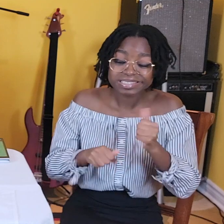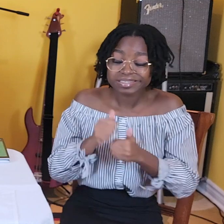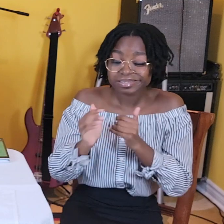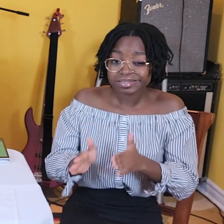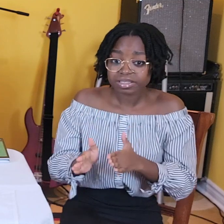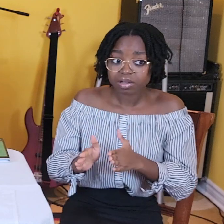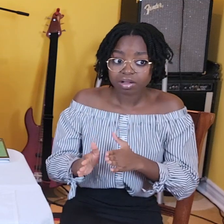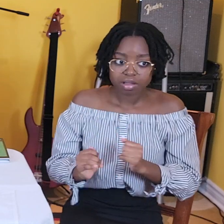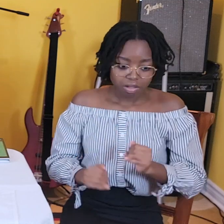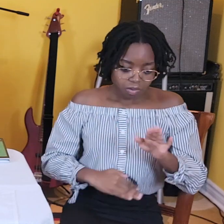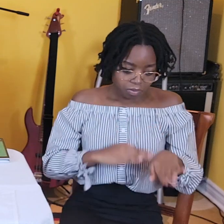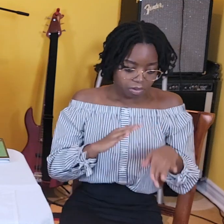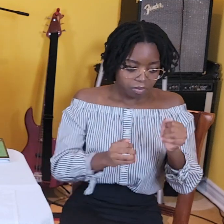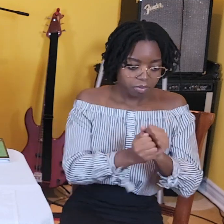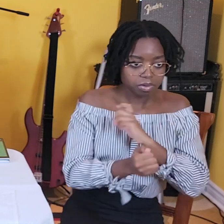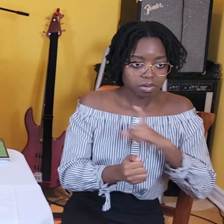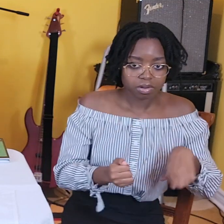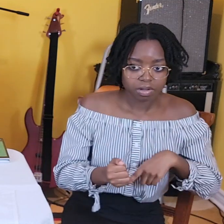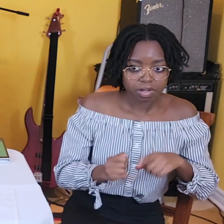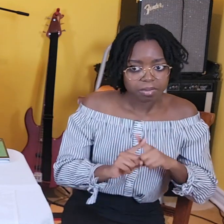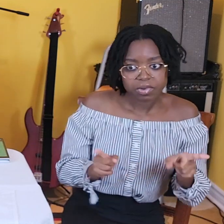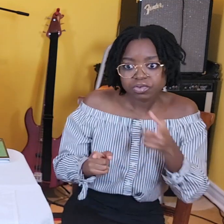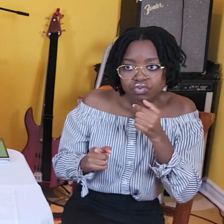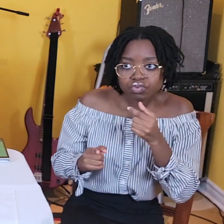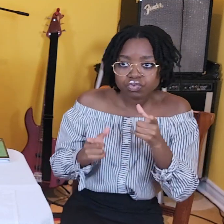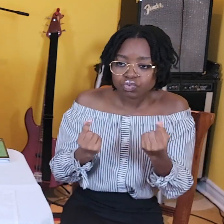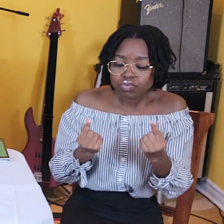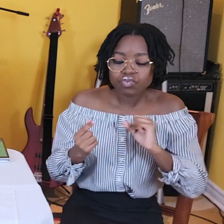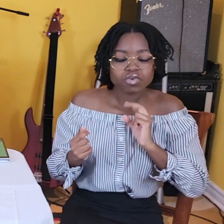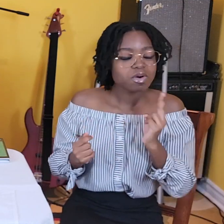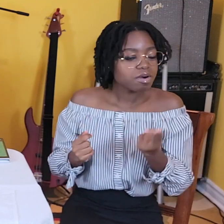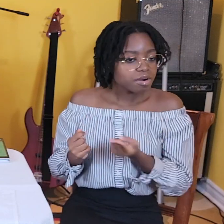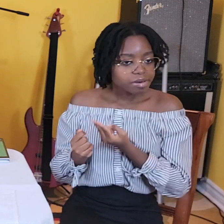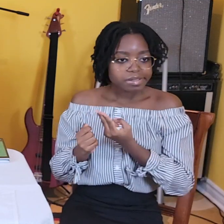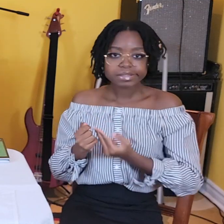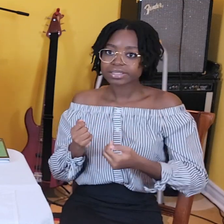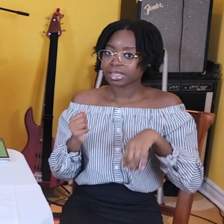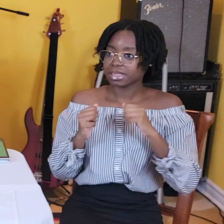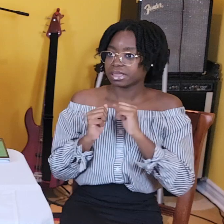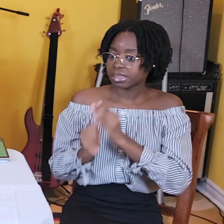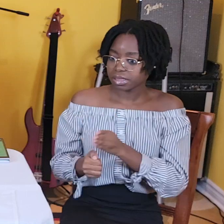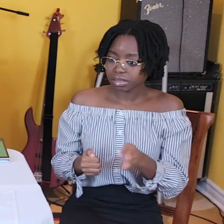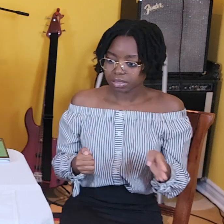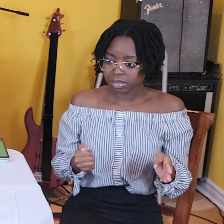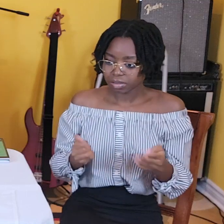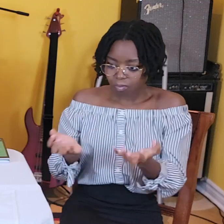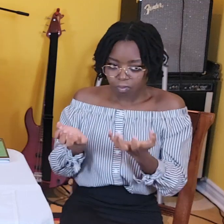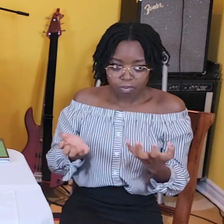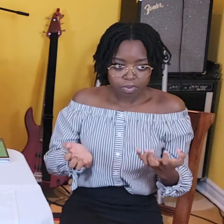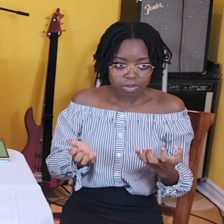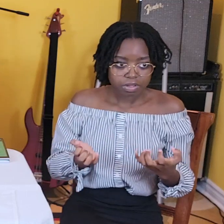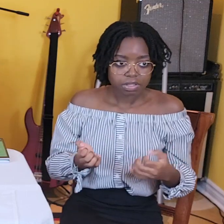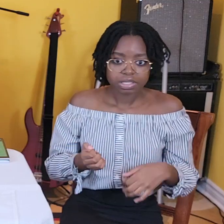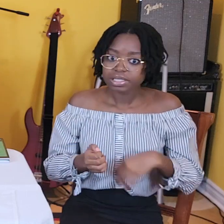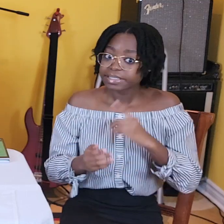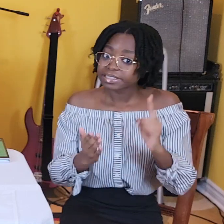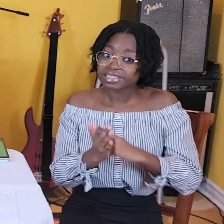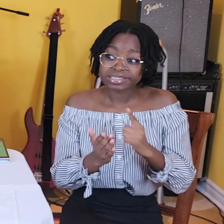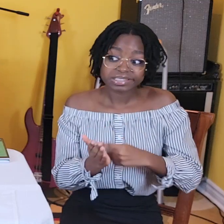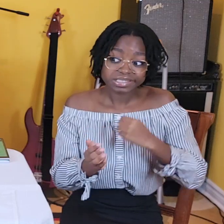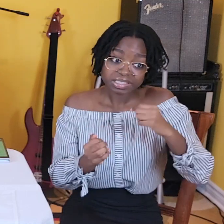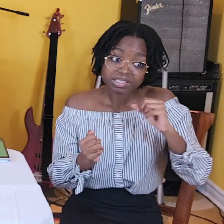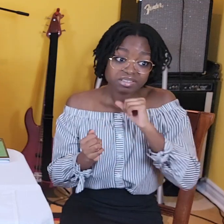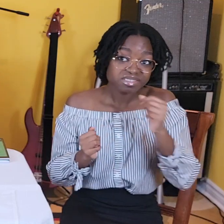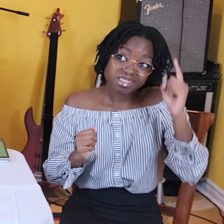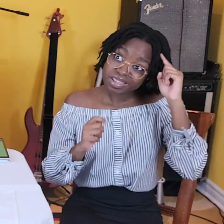We're walking with the Lord, but we're not paying attention. We're not being obedient. Sometimes we betray him by what we do, where